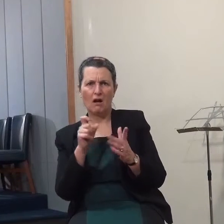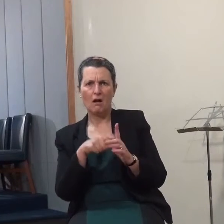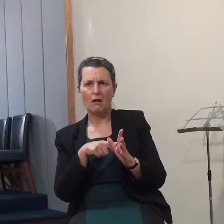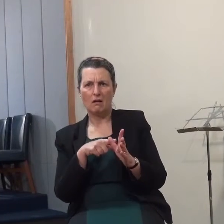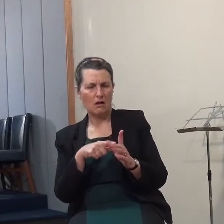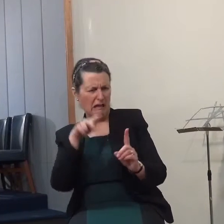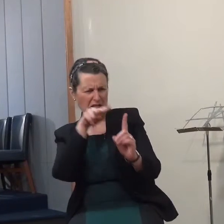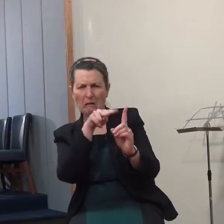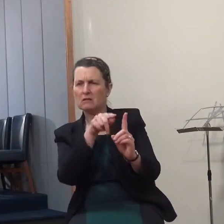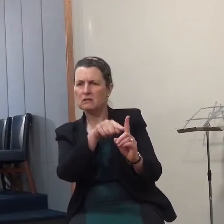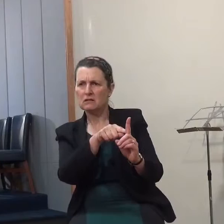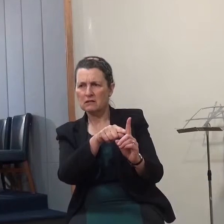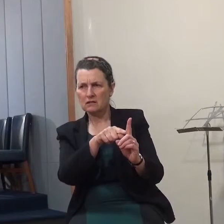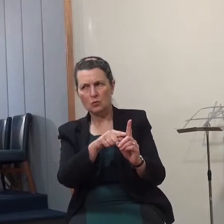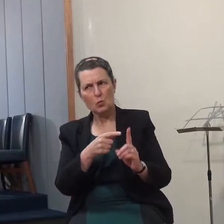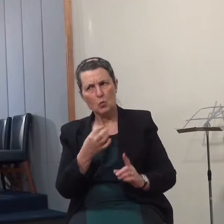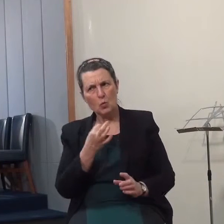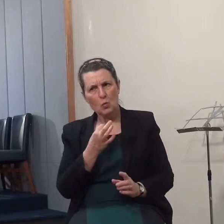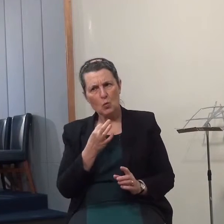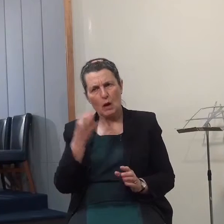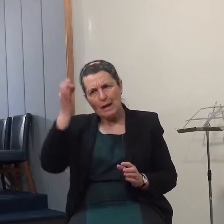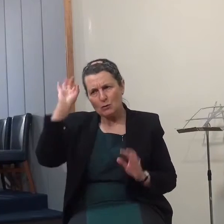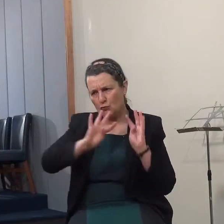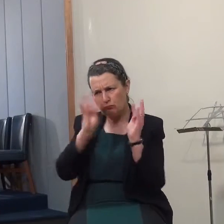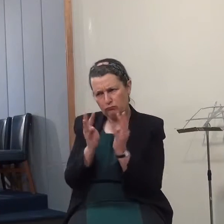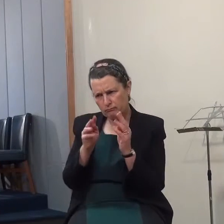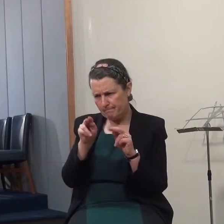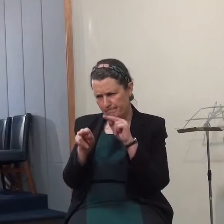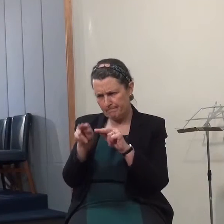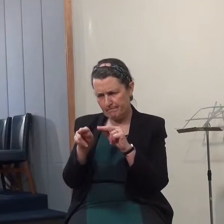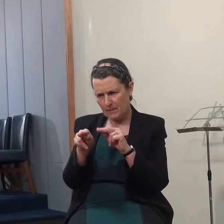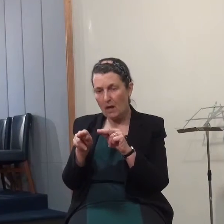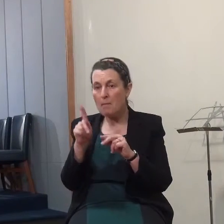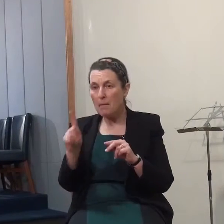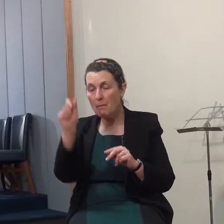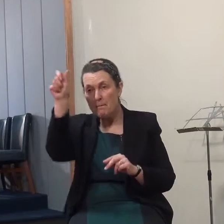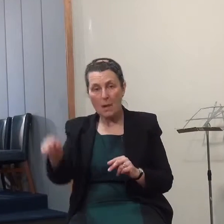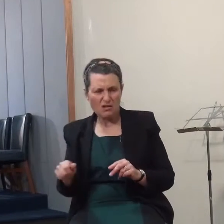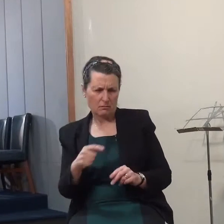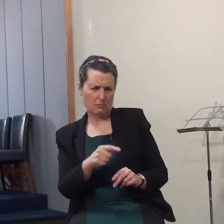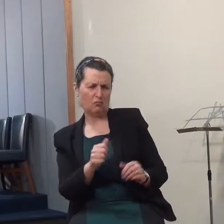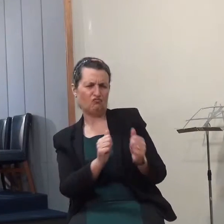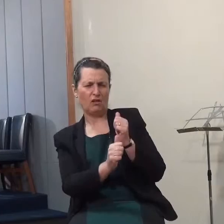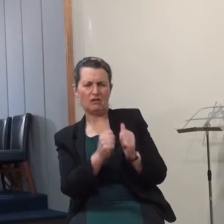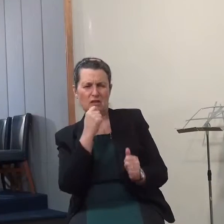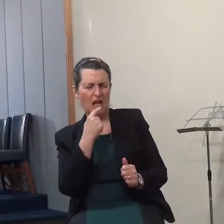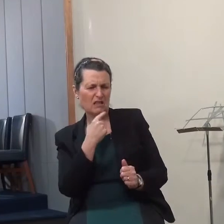the council. But whosoever shall say, thou fool, shall be in danger of hell